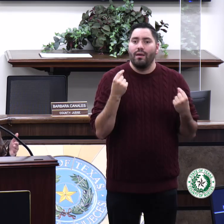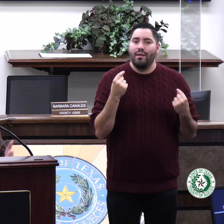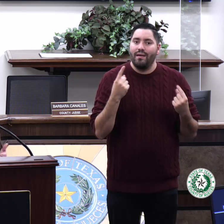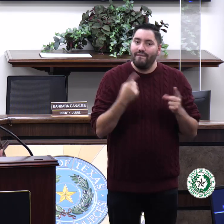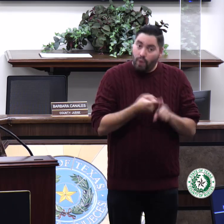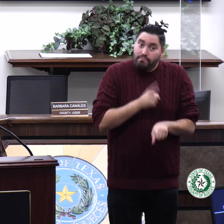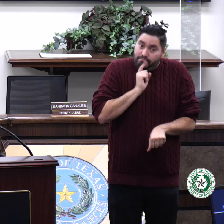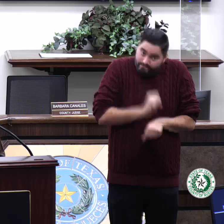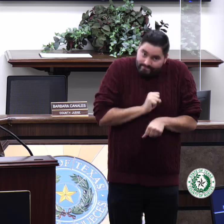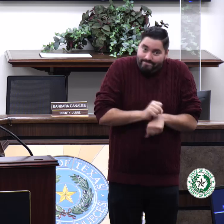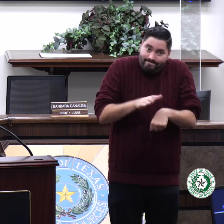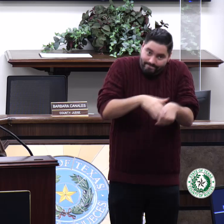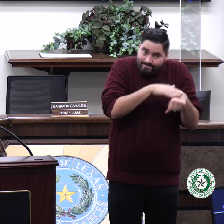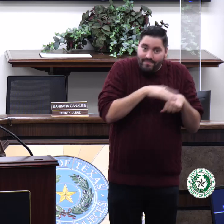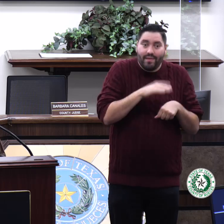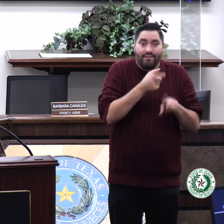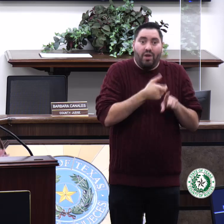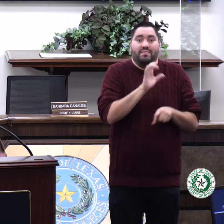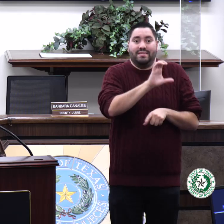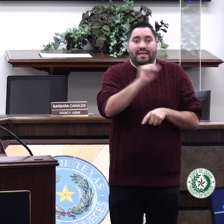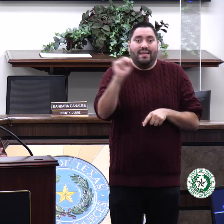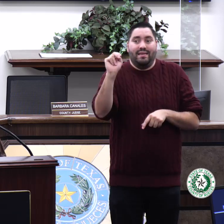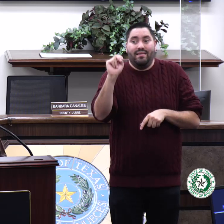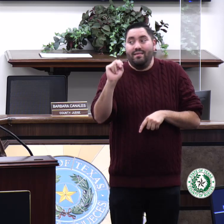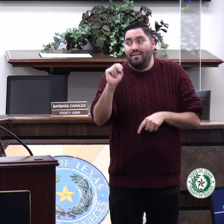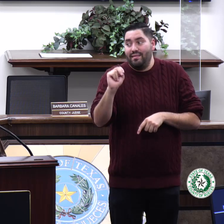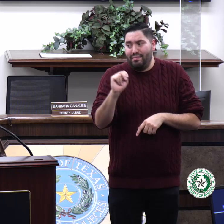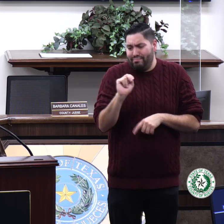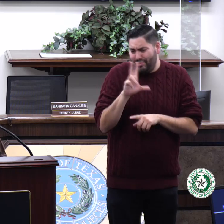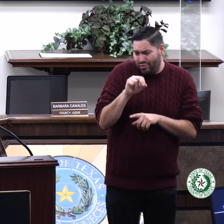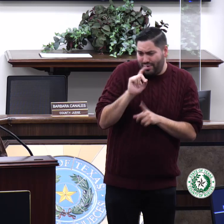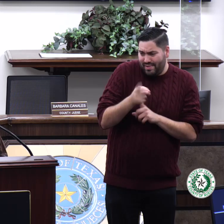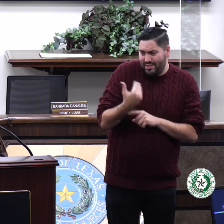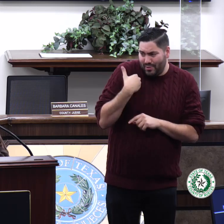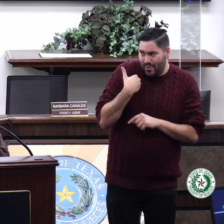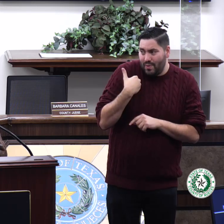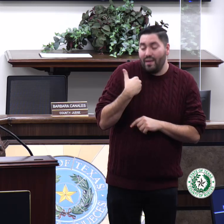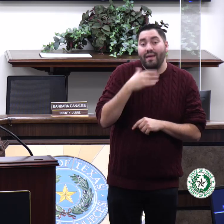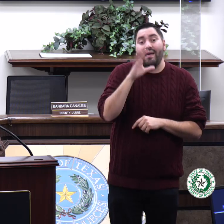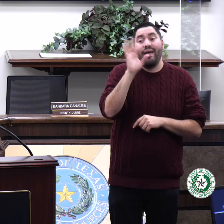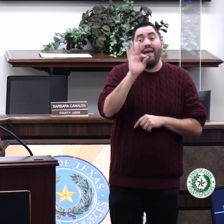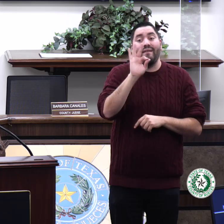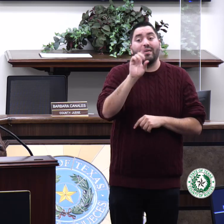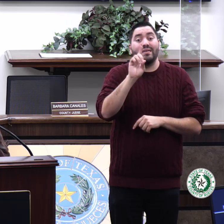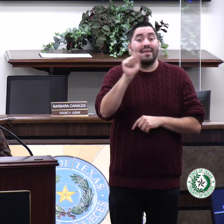breaking news from CNN. And that's literally 30 minutes ago. The FDA